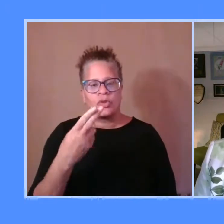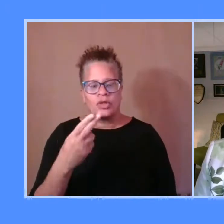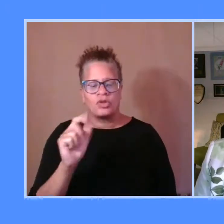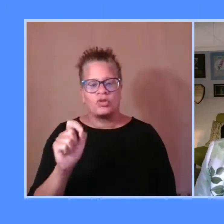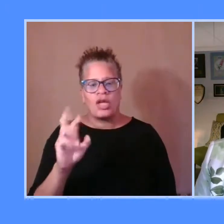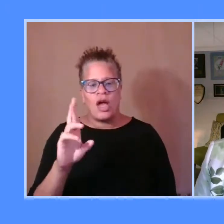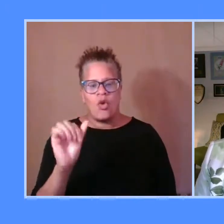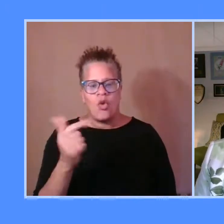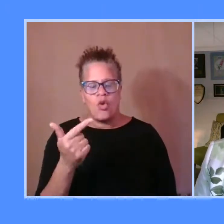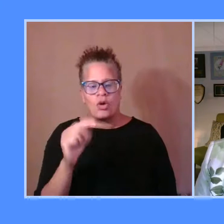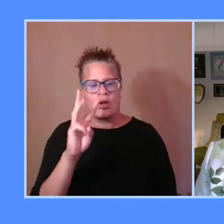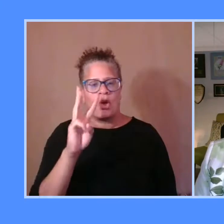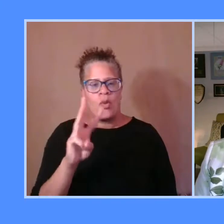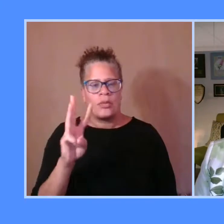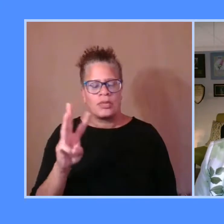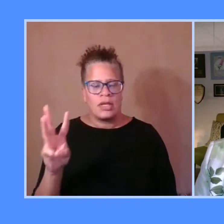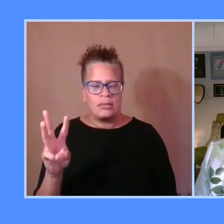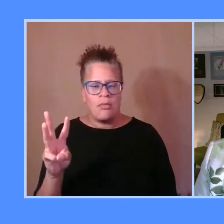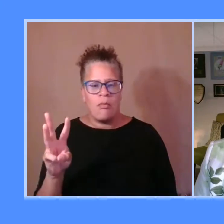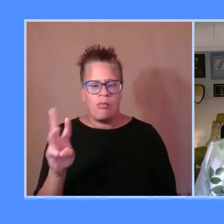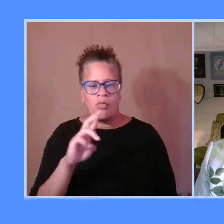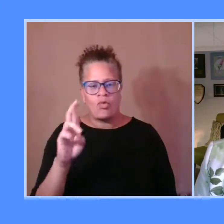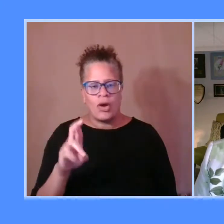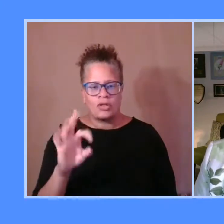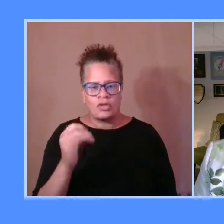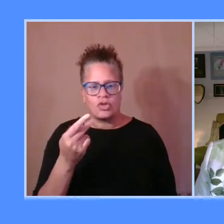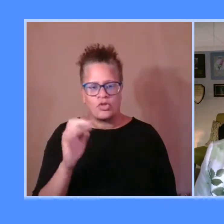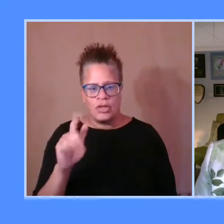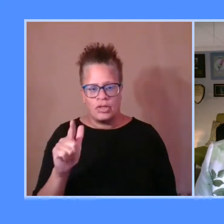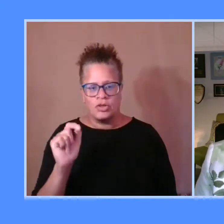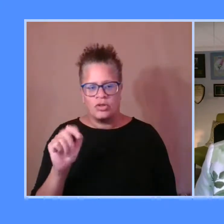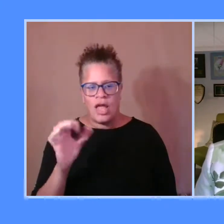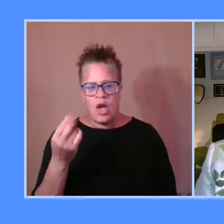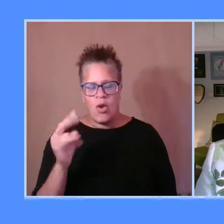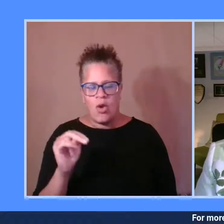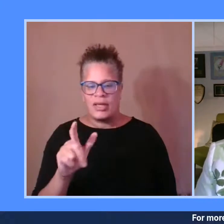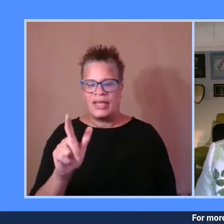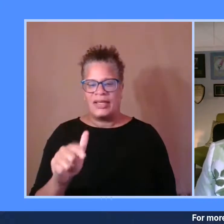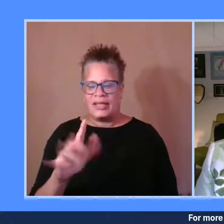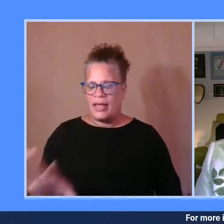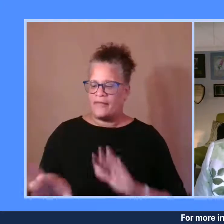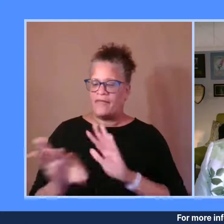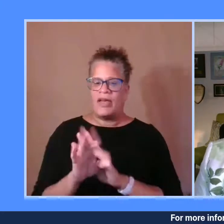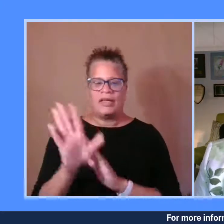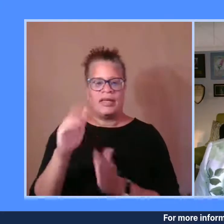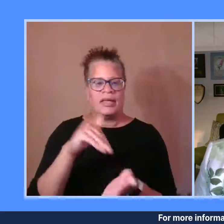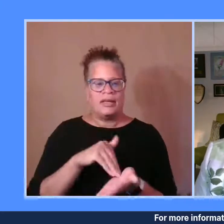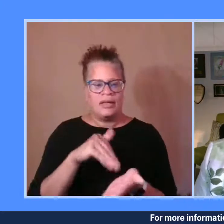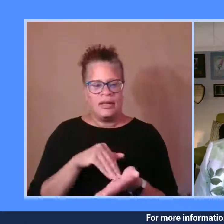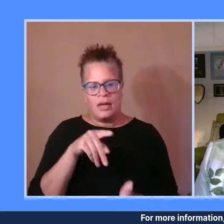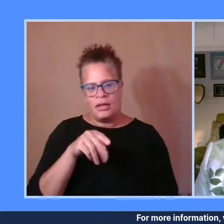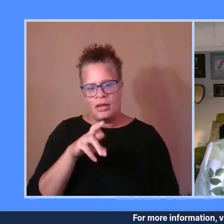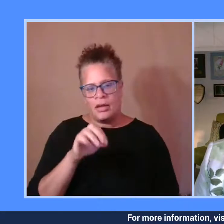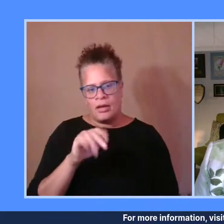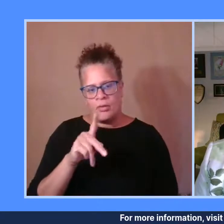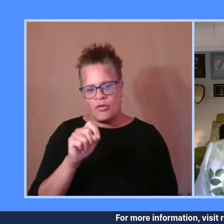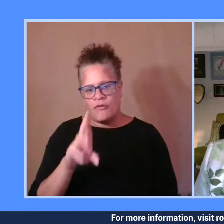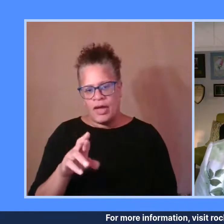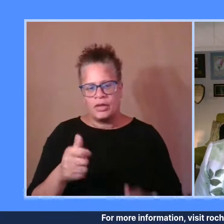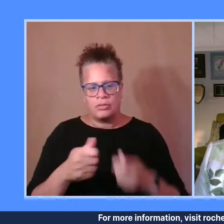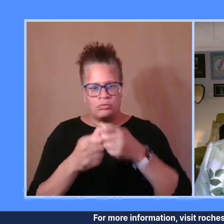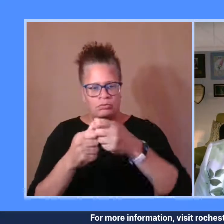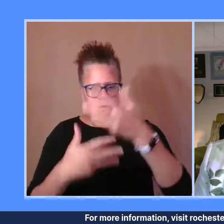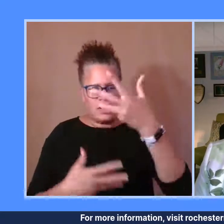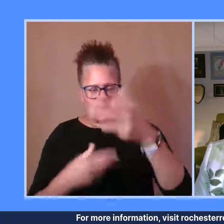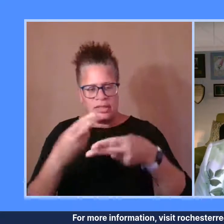rochesterregional.org website and click on Find a Provider, there is a listing of